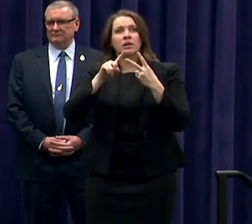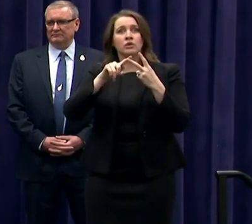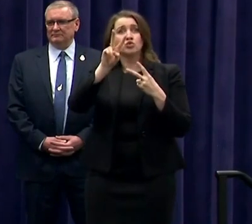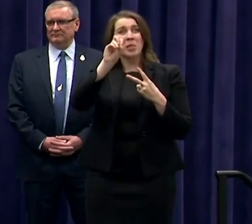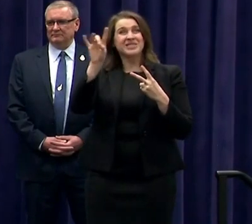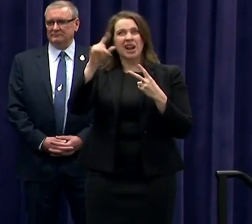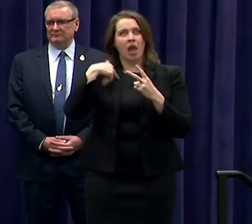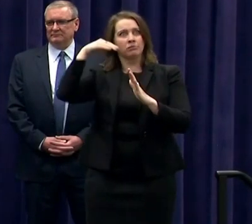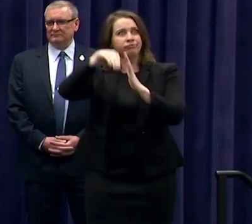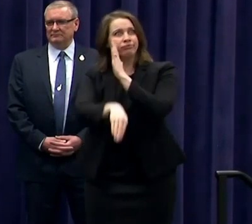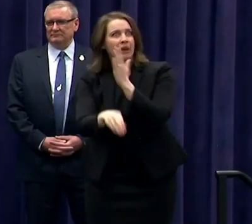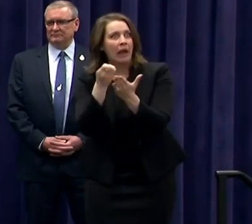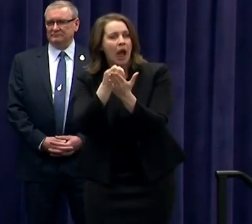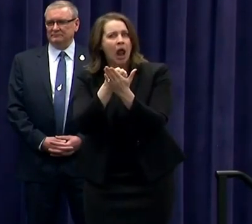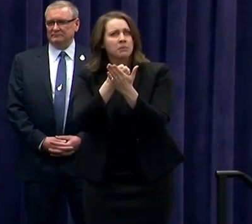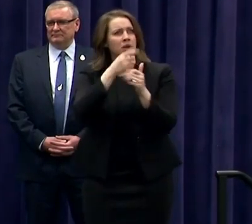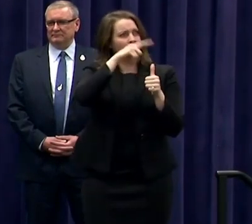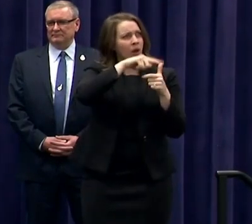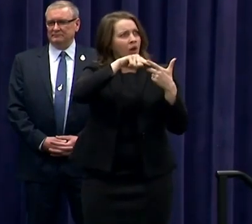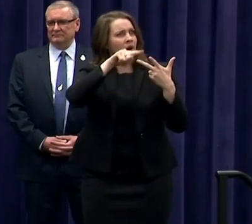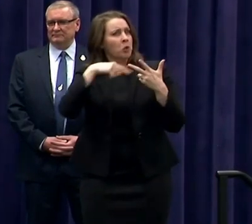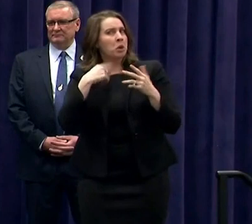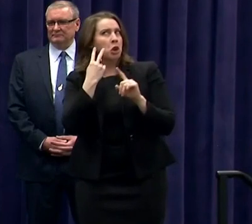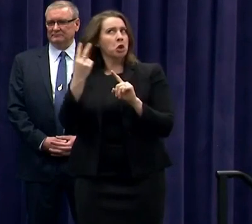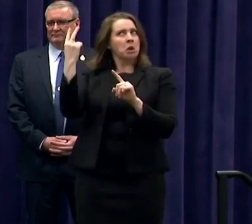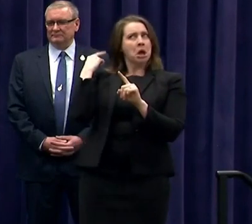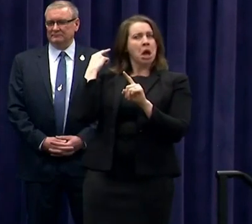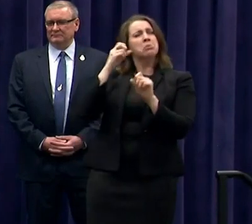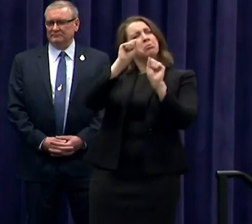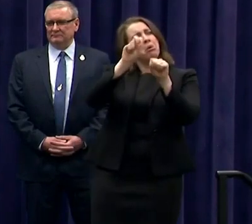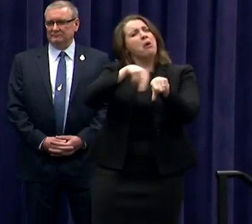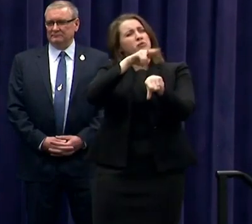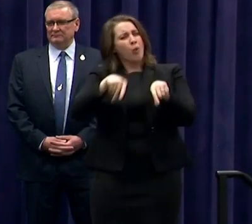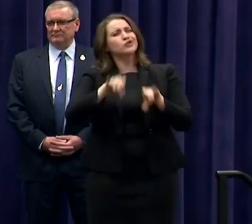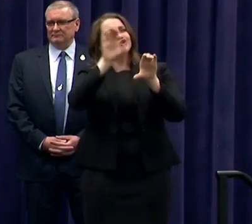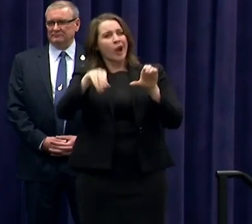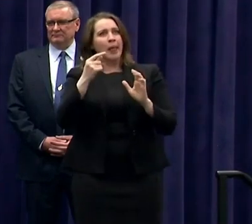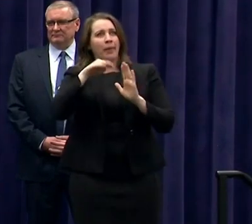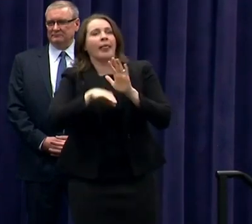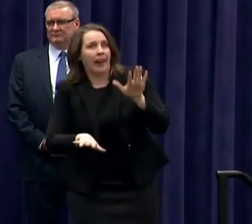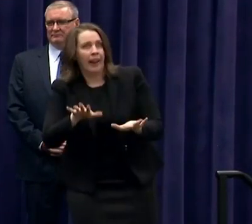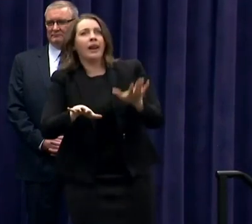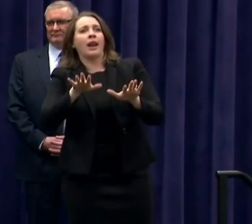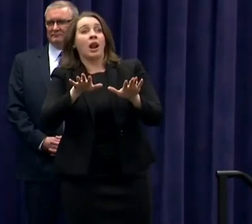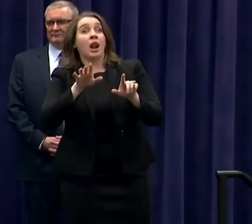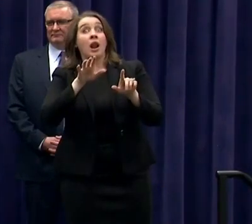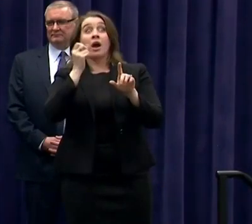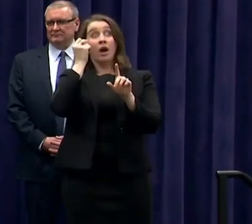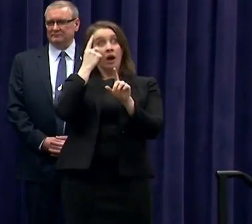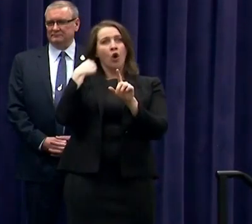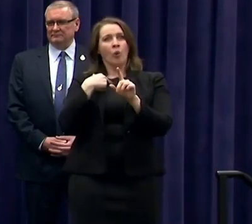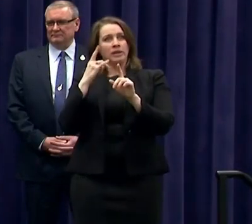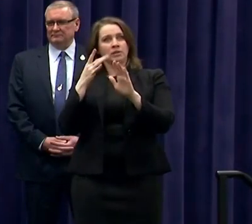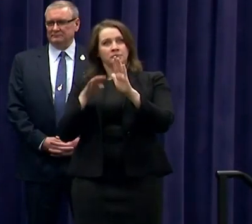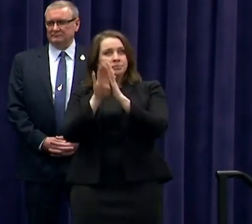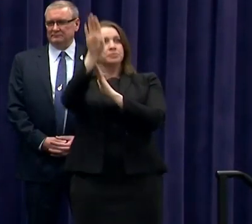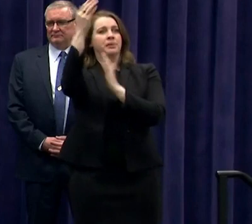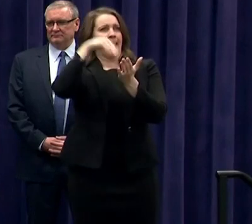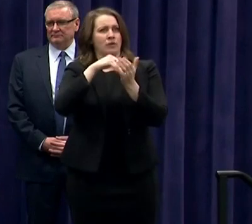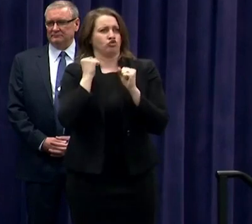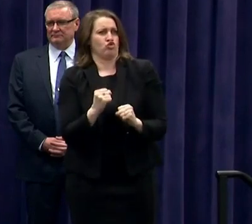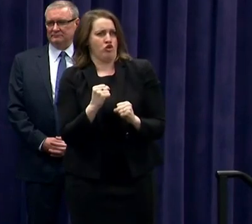2008 or 2009, we've had some impact, of course, but when we rebounded back very, very strong and well. For our